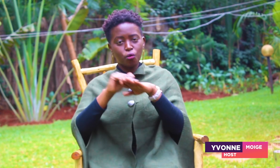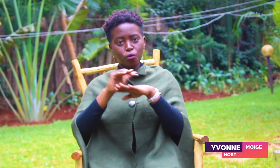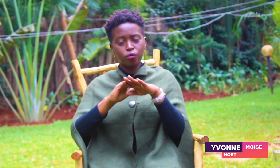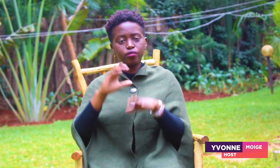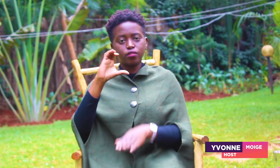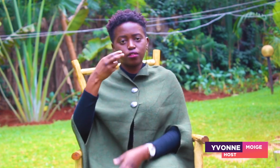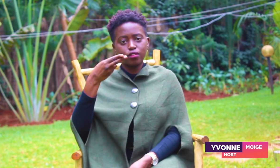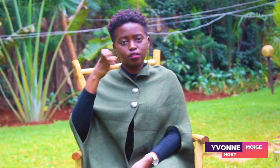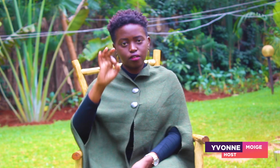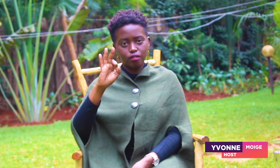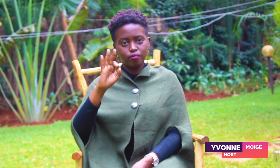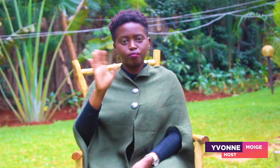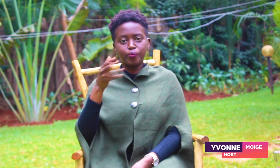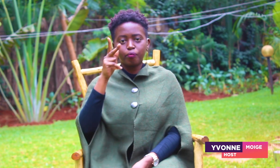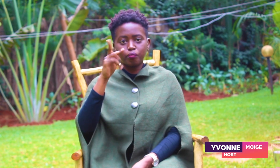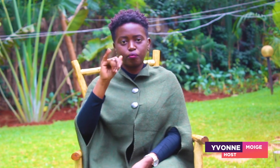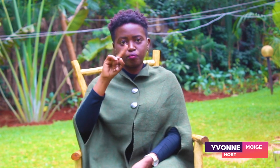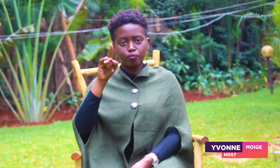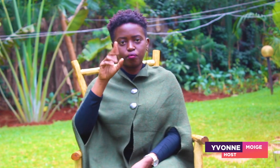channel. That's Chef Kiziwi.